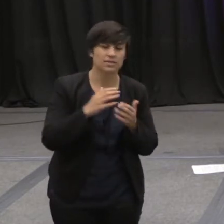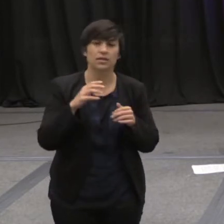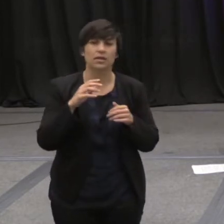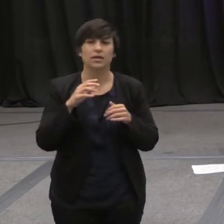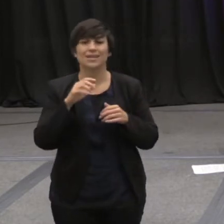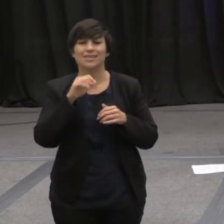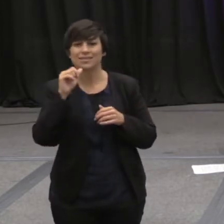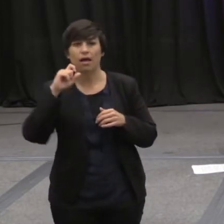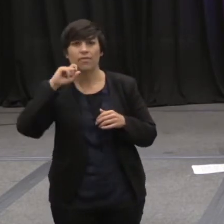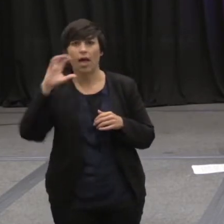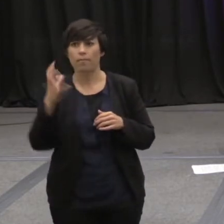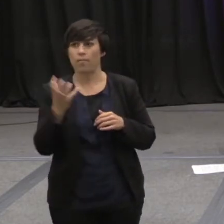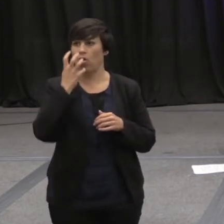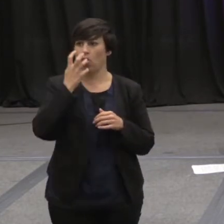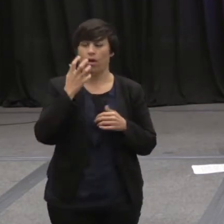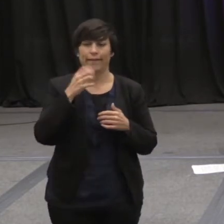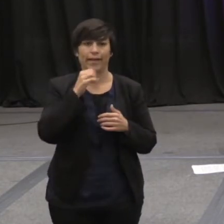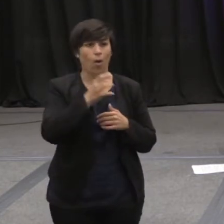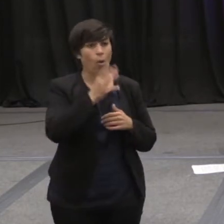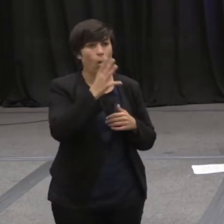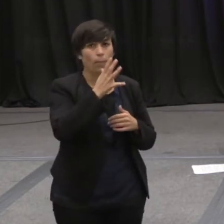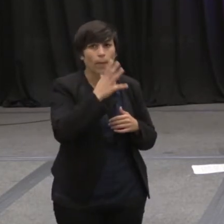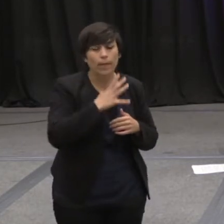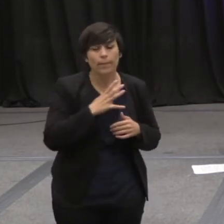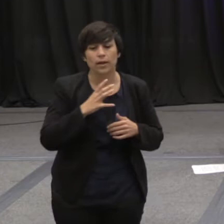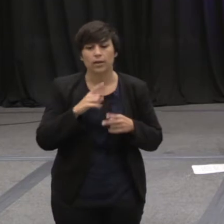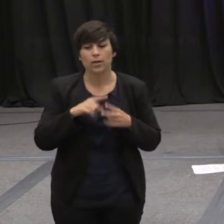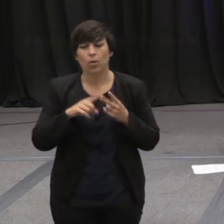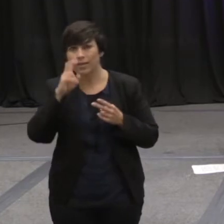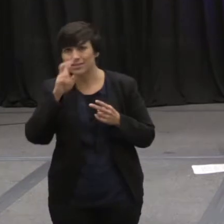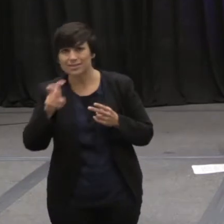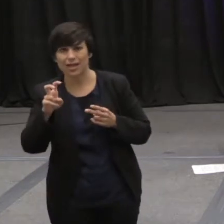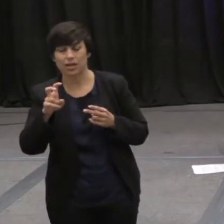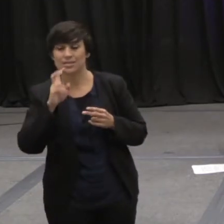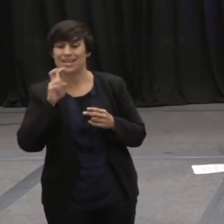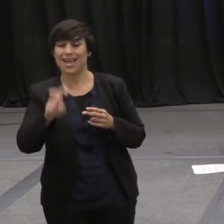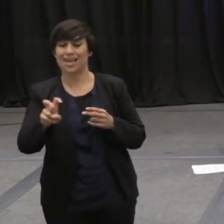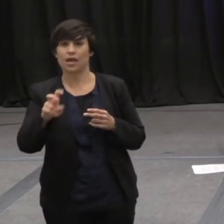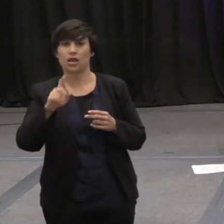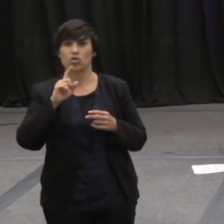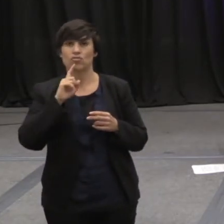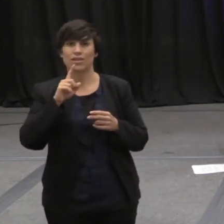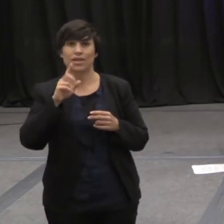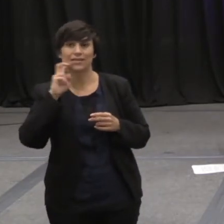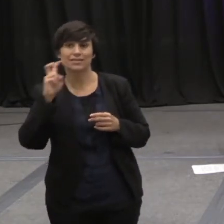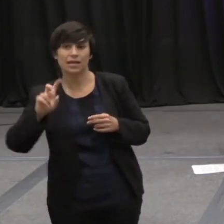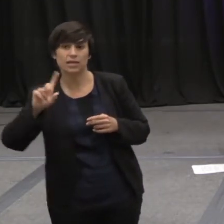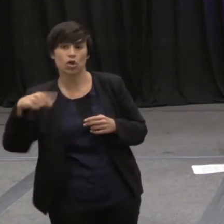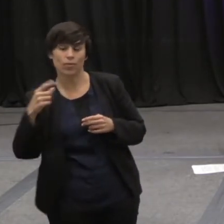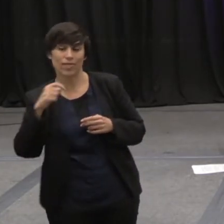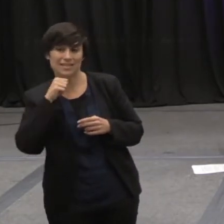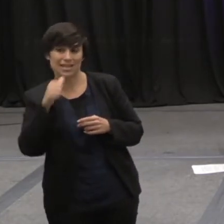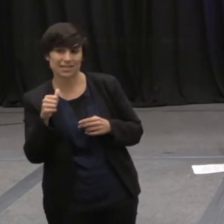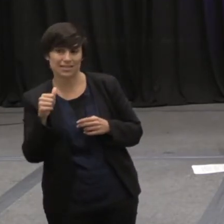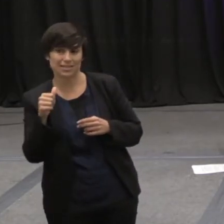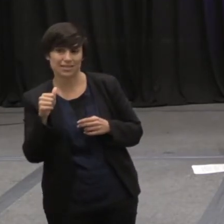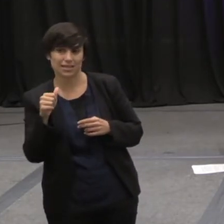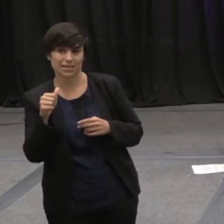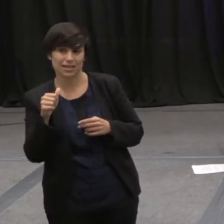you know, led Adam down a path. It isn't even the snake, because really, read the story of the snake's the only one that doesn't lie.